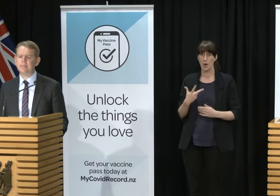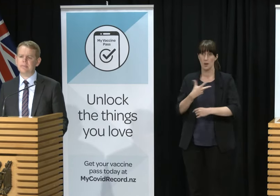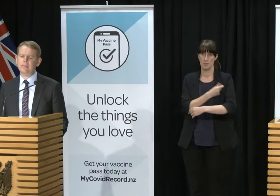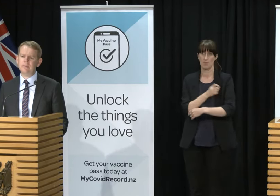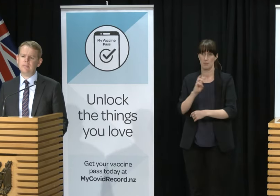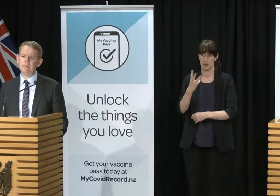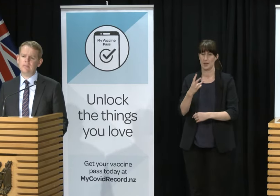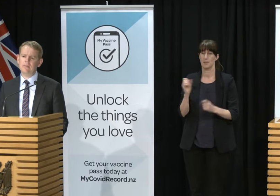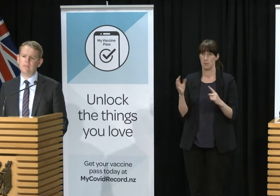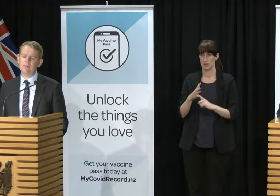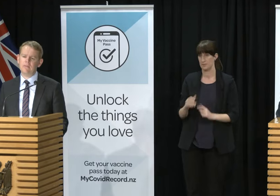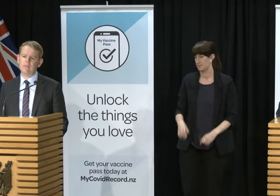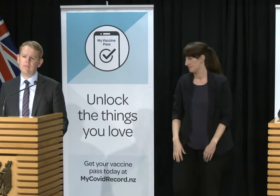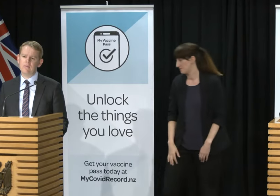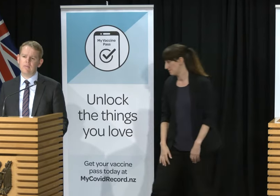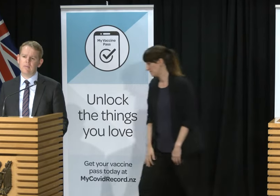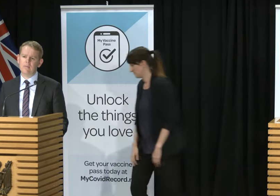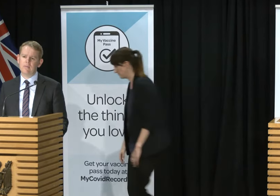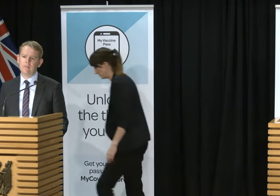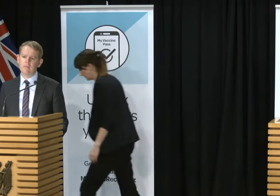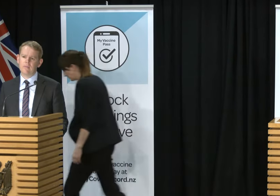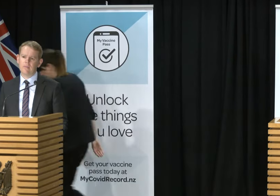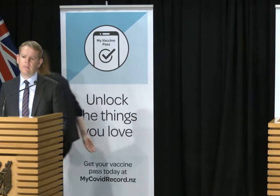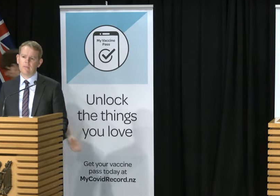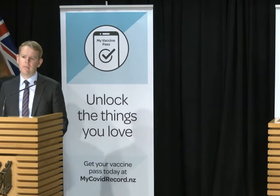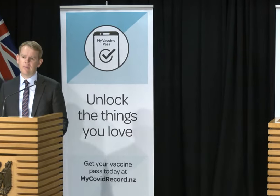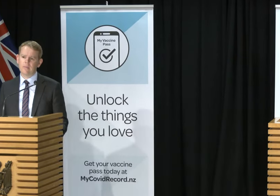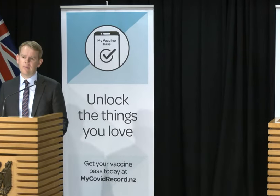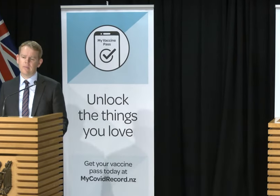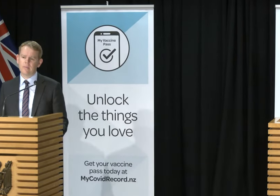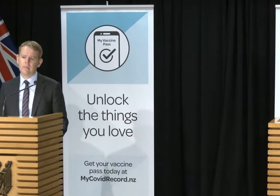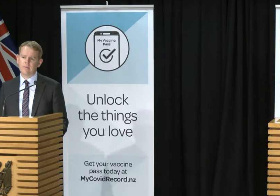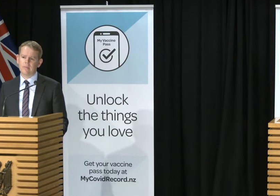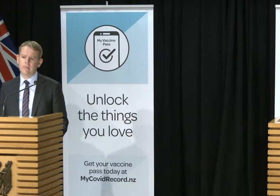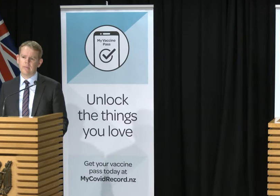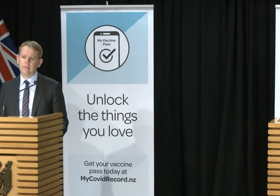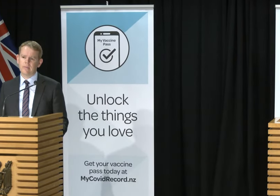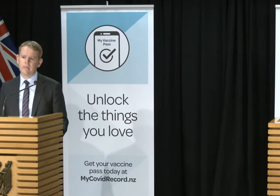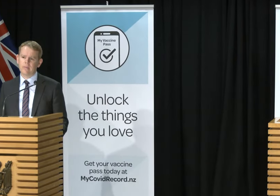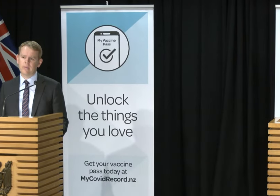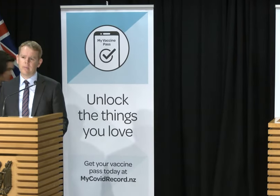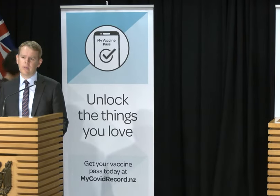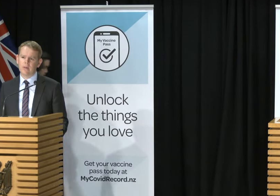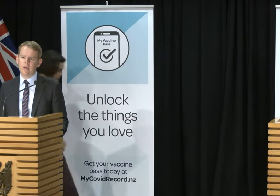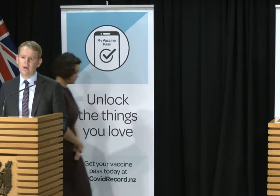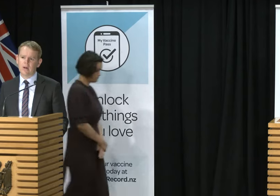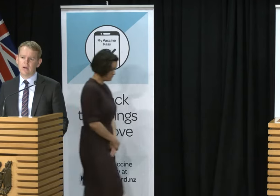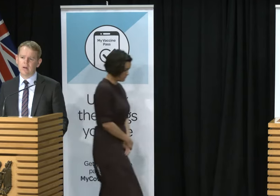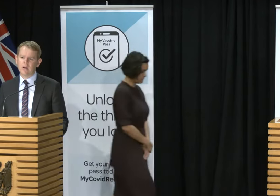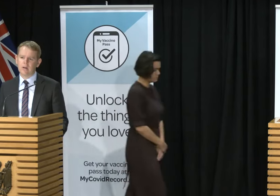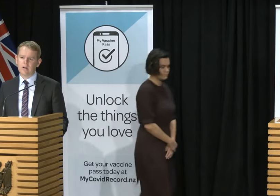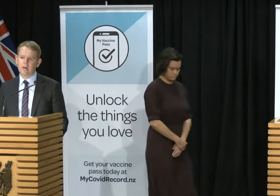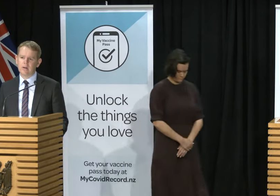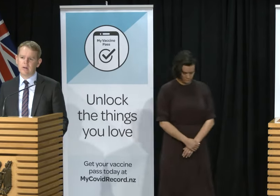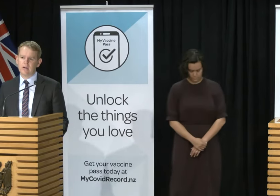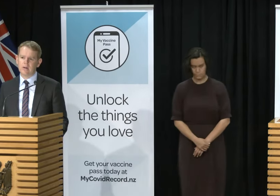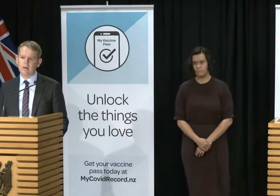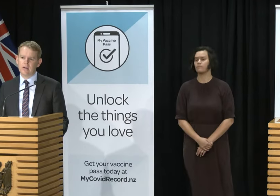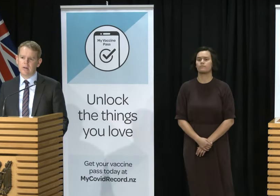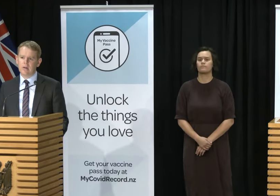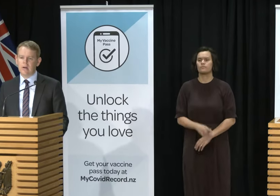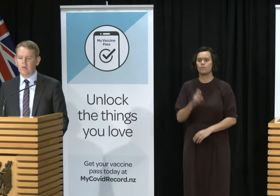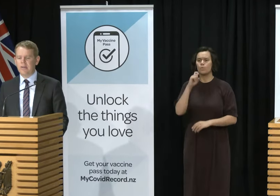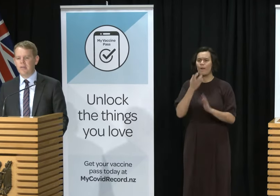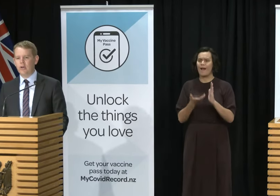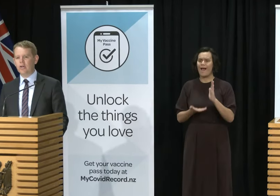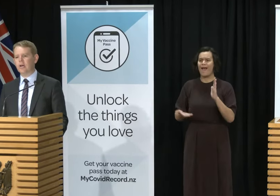you be open to layering more public health measures on top of it returning to that sort of Swiss cheese approach like people like Michael Baker have